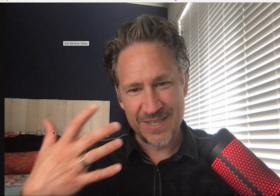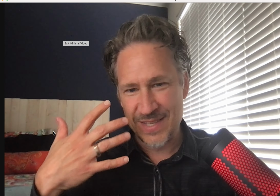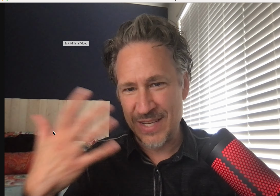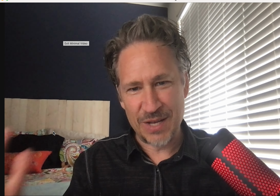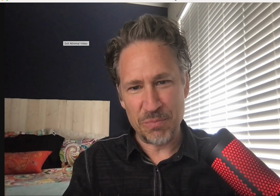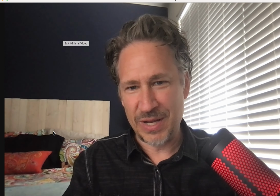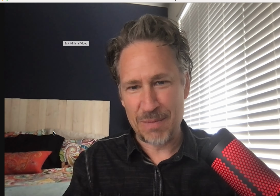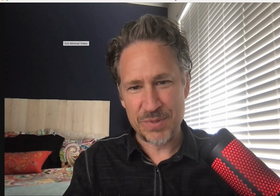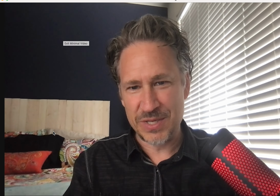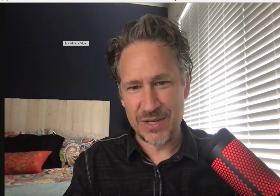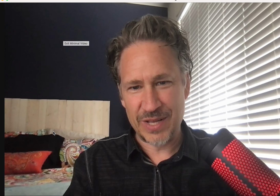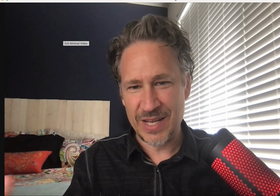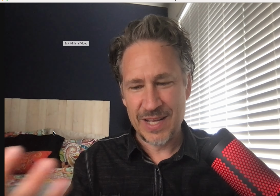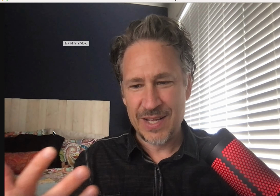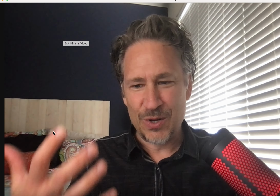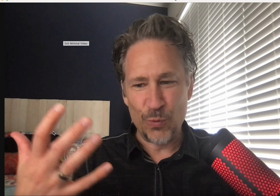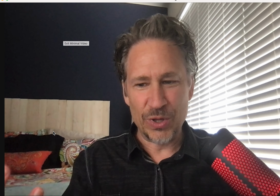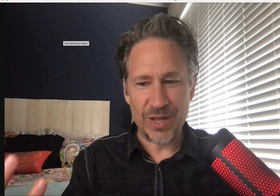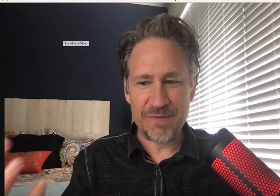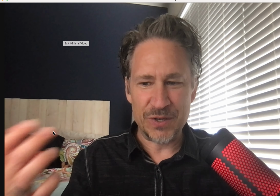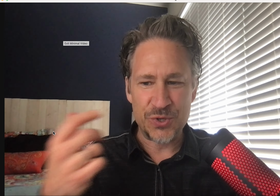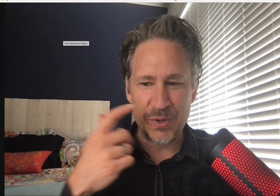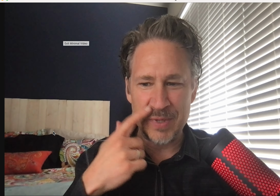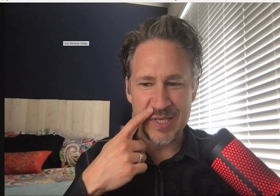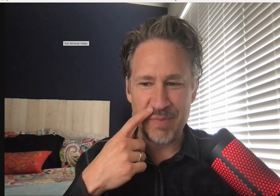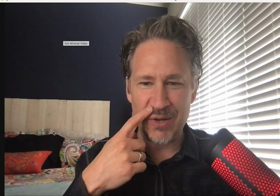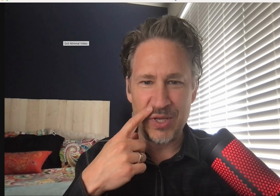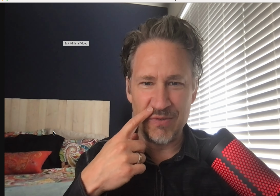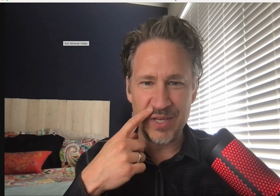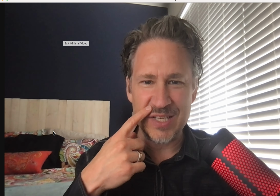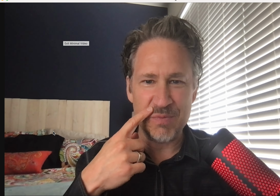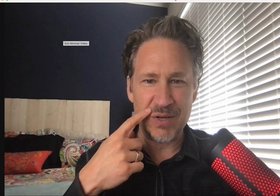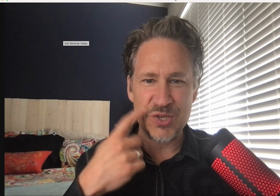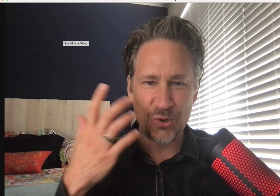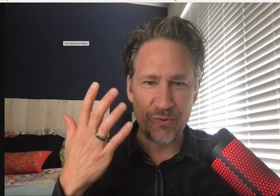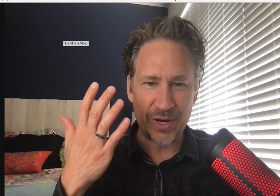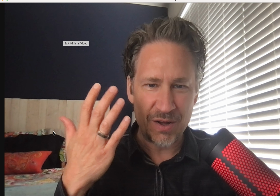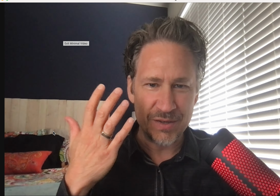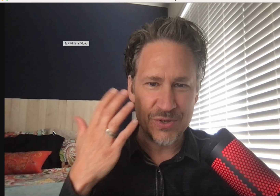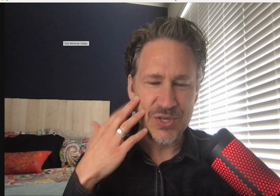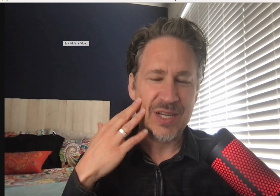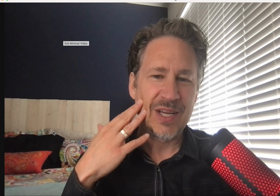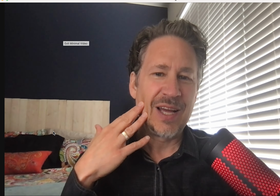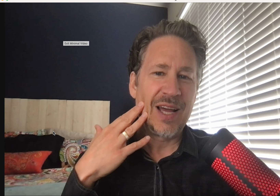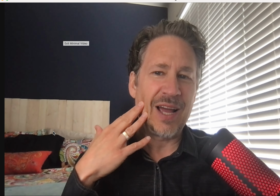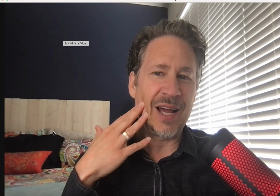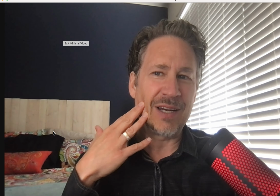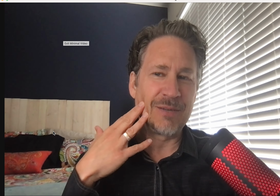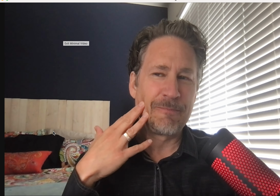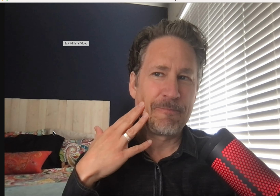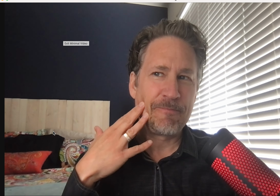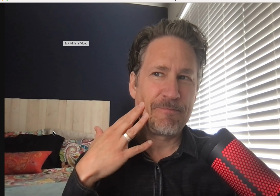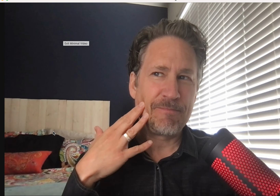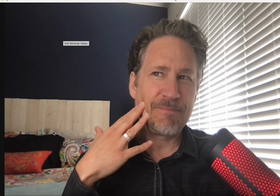it's the complete opposite there, that real life and enjoyment is about giving, is about serving others.